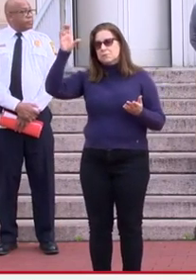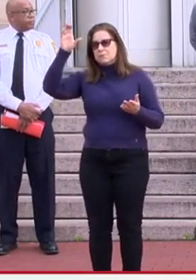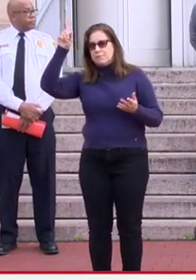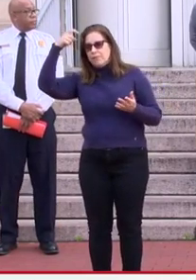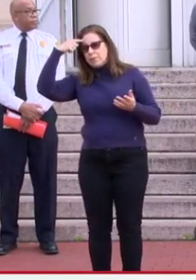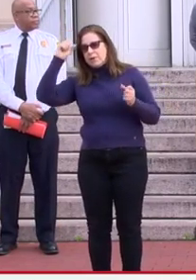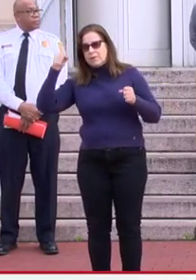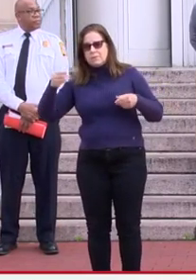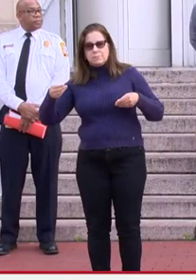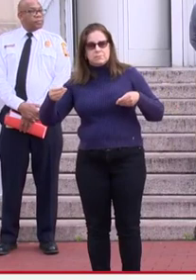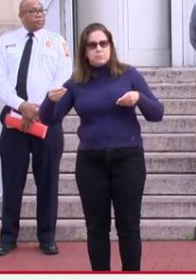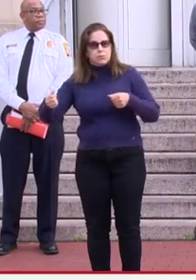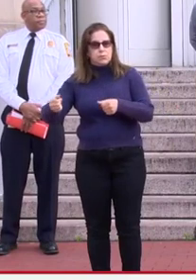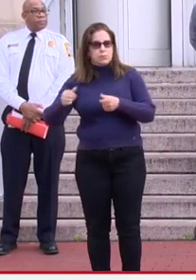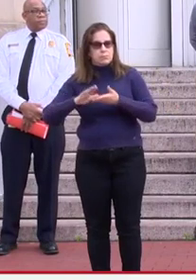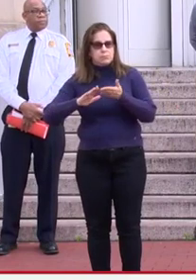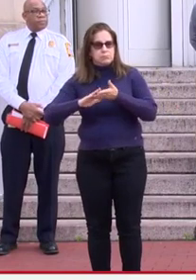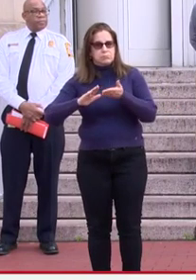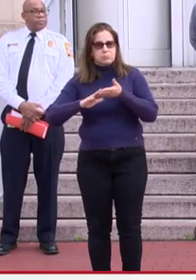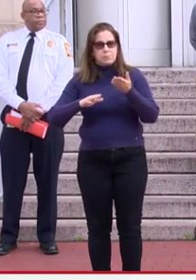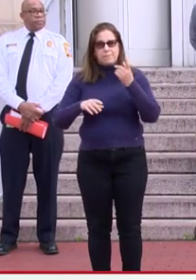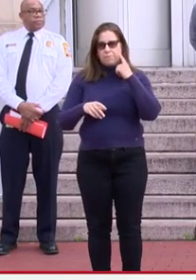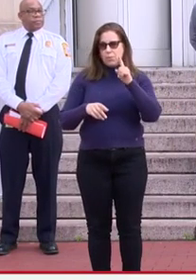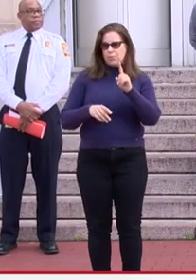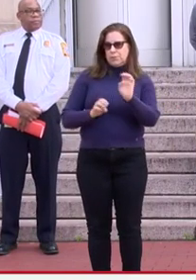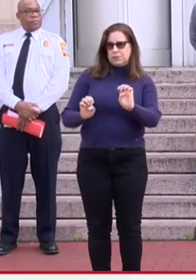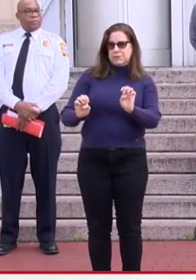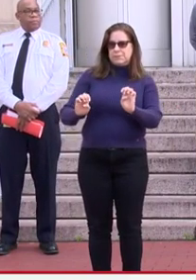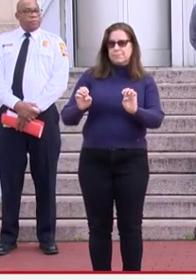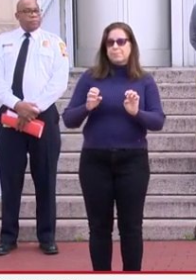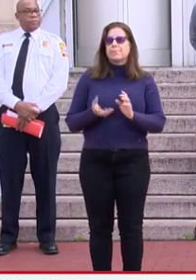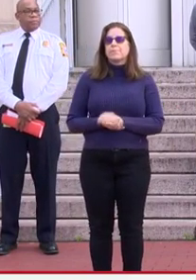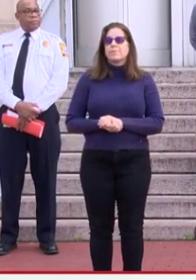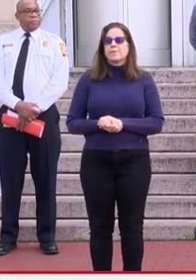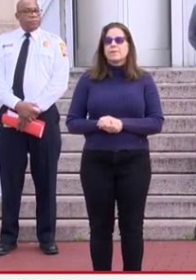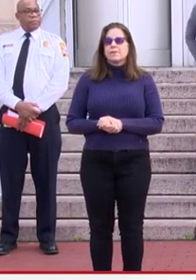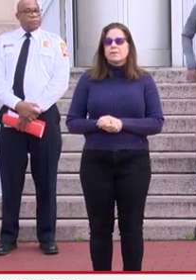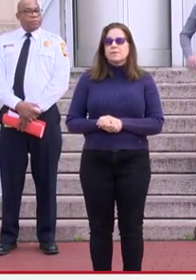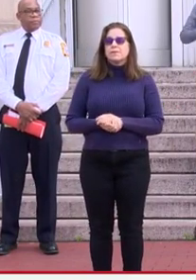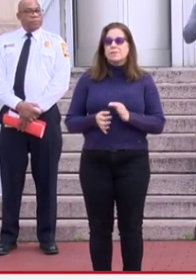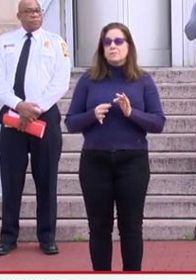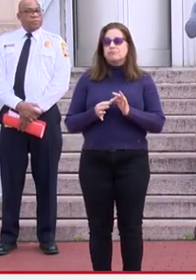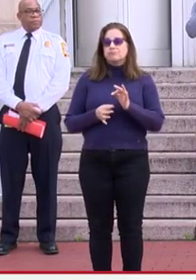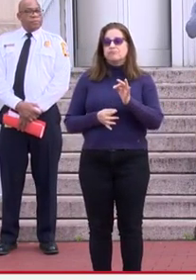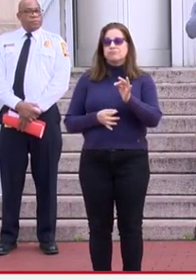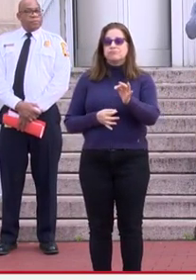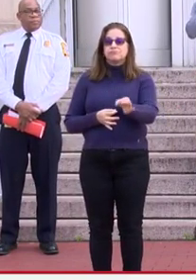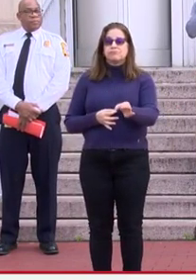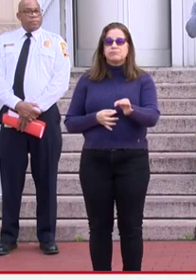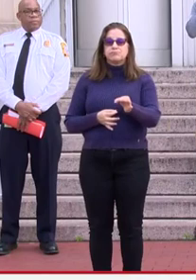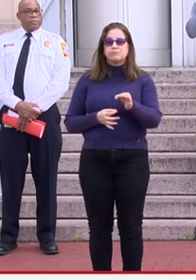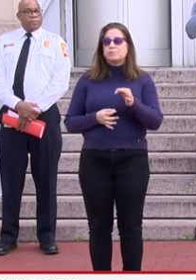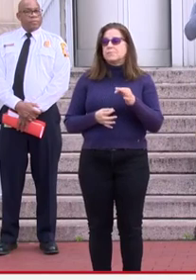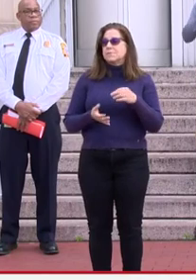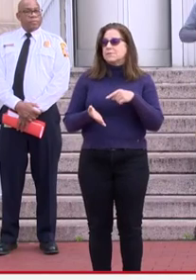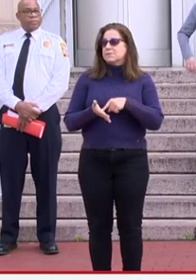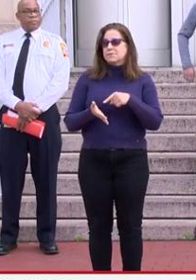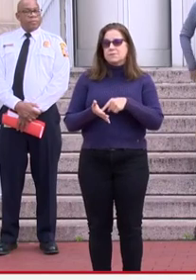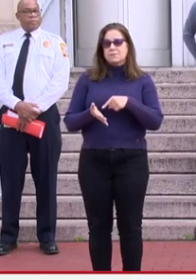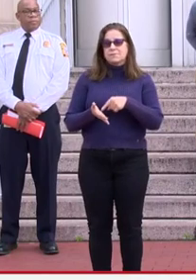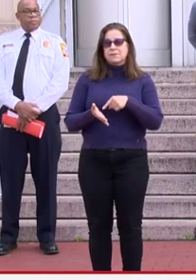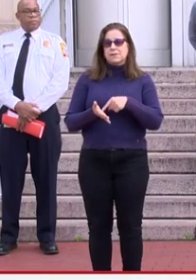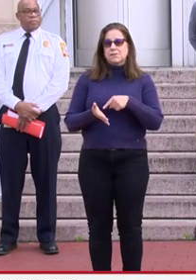emergency, but also is extending some deadlines. For example, a number of residents